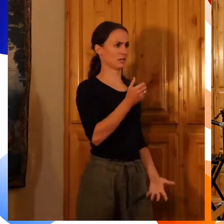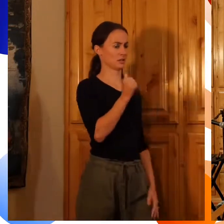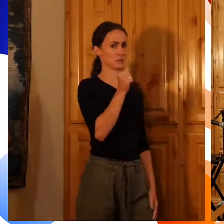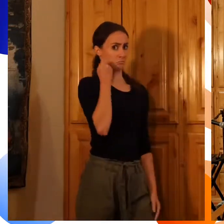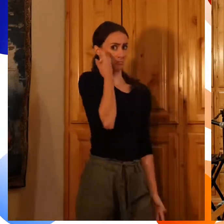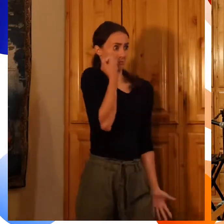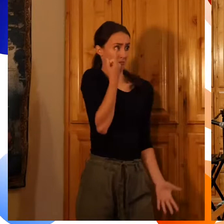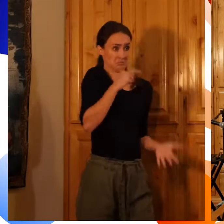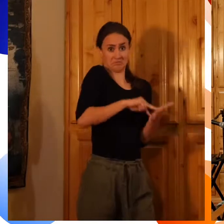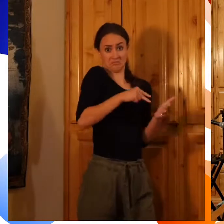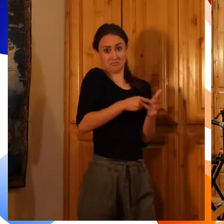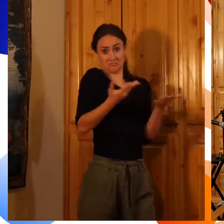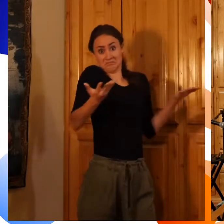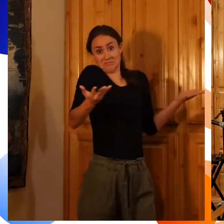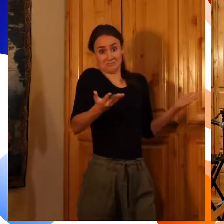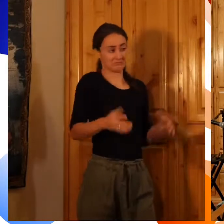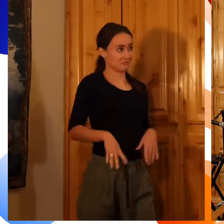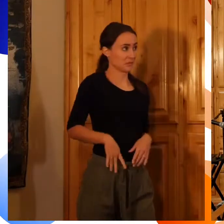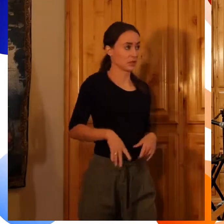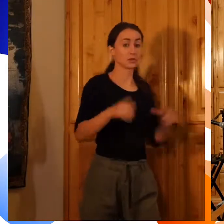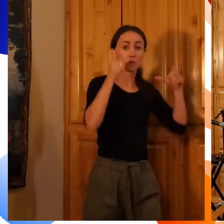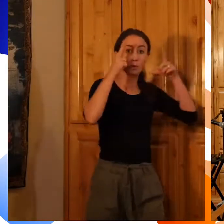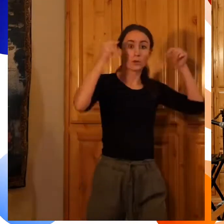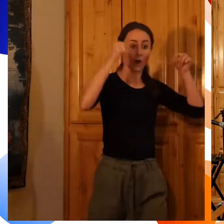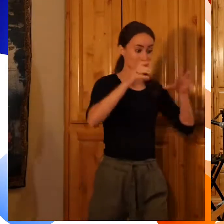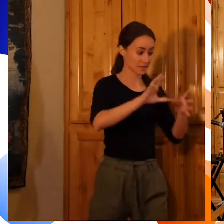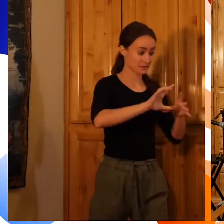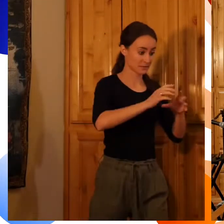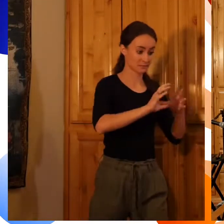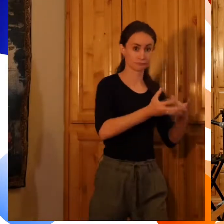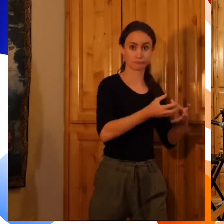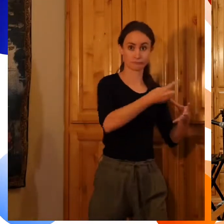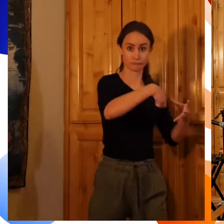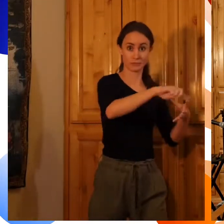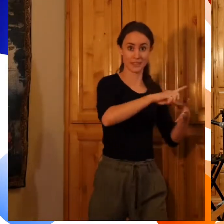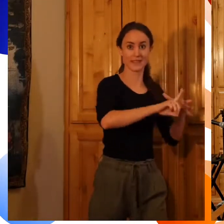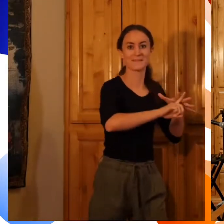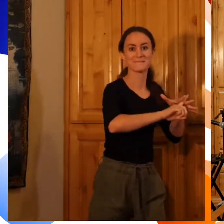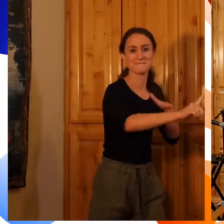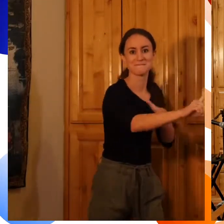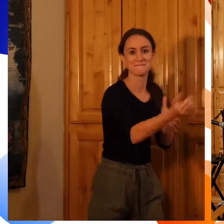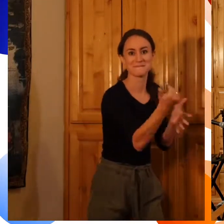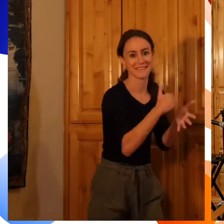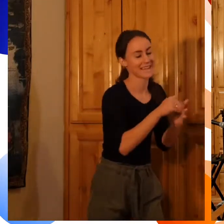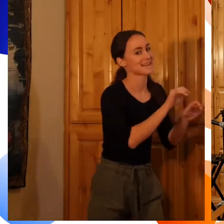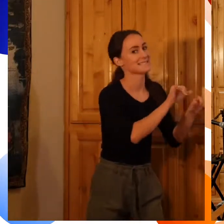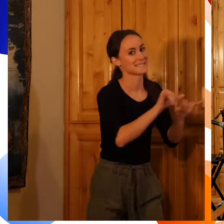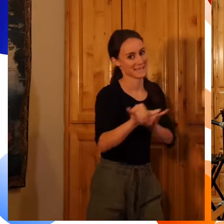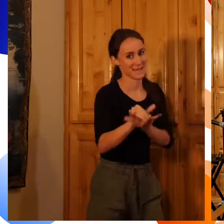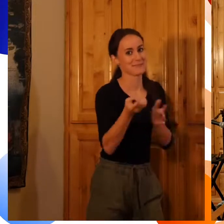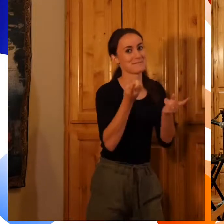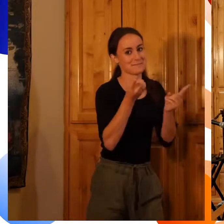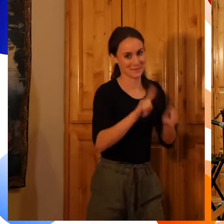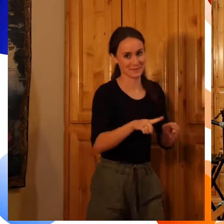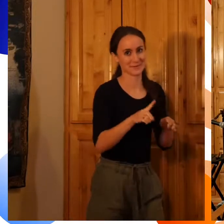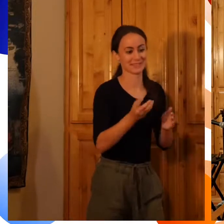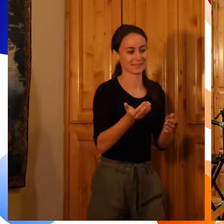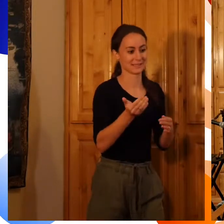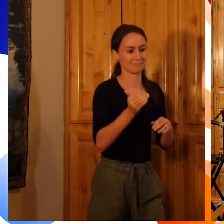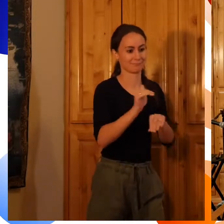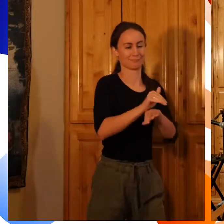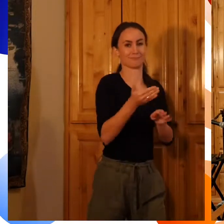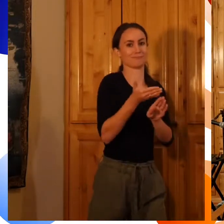wee goblins disappeared into the dark of the forest as they had on the previous night, only this time their laughter echoed through the